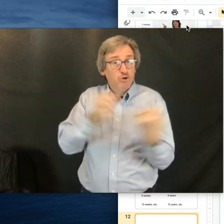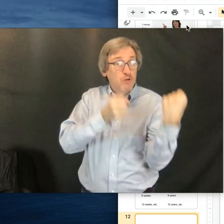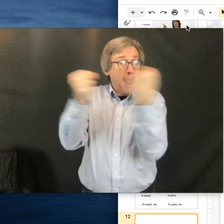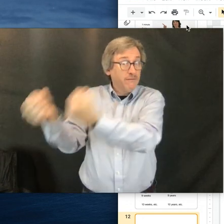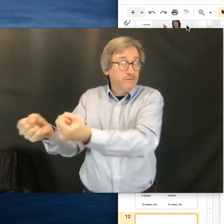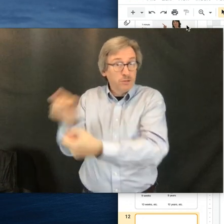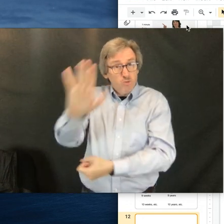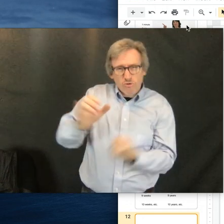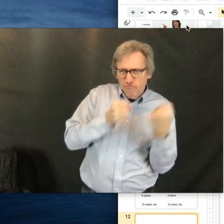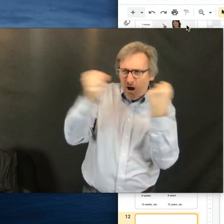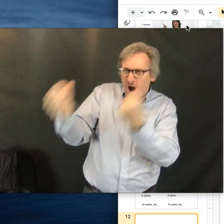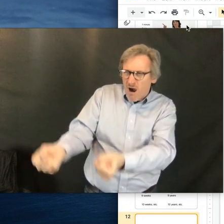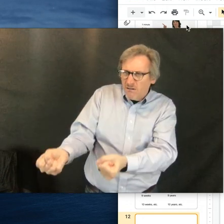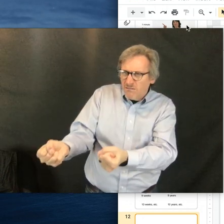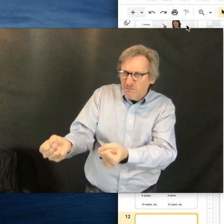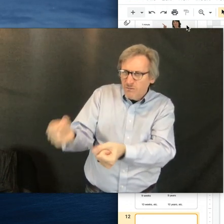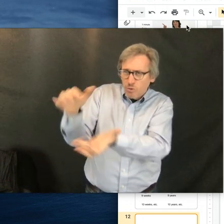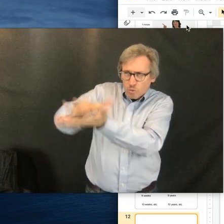Your drive